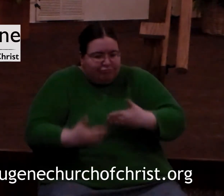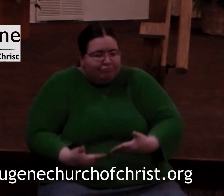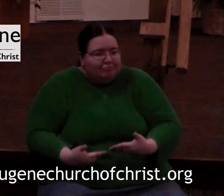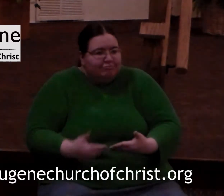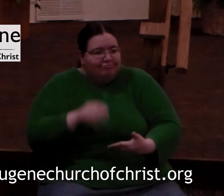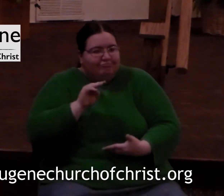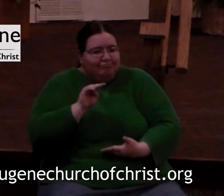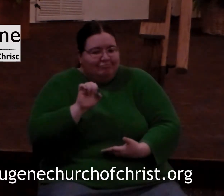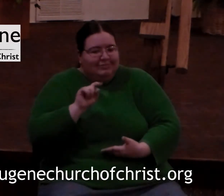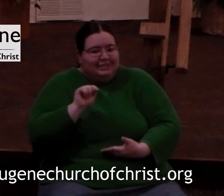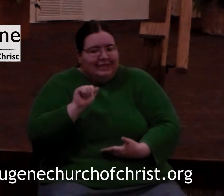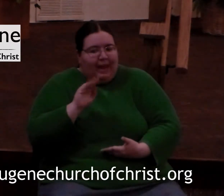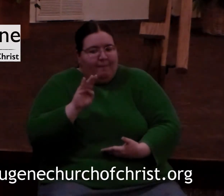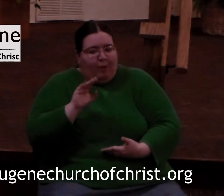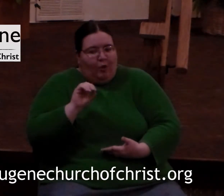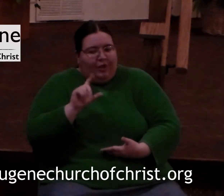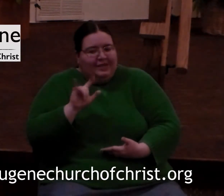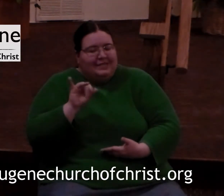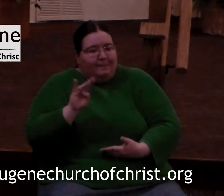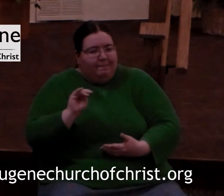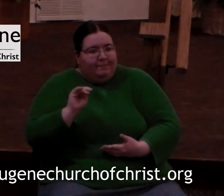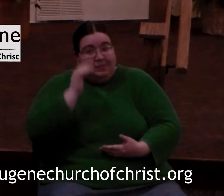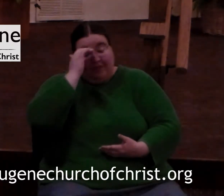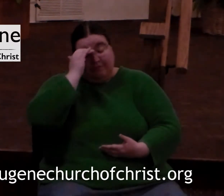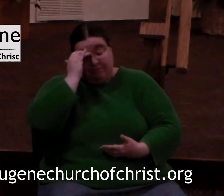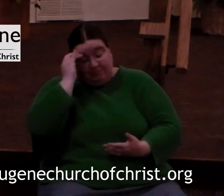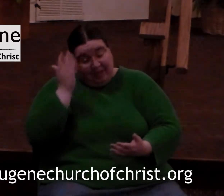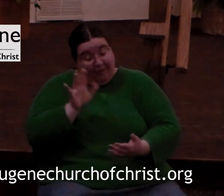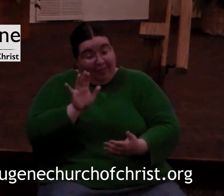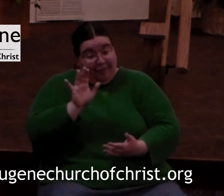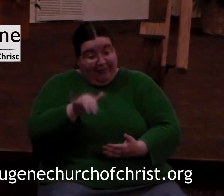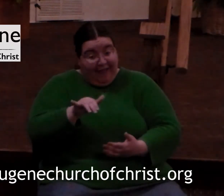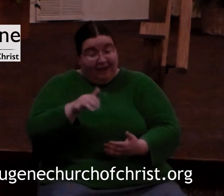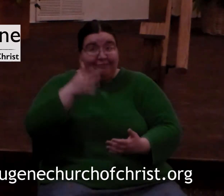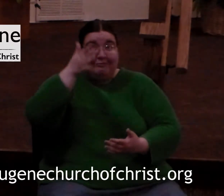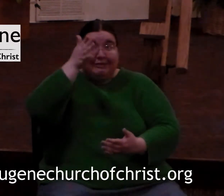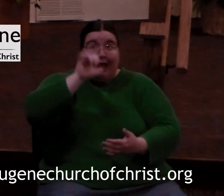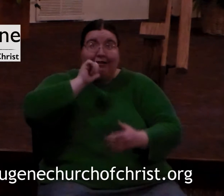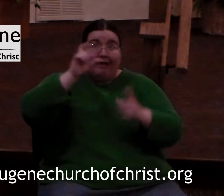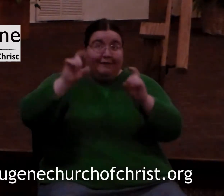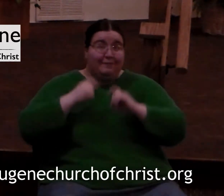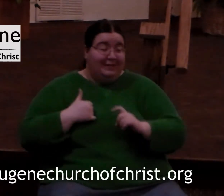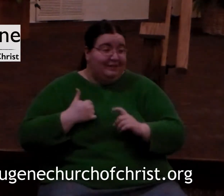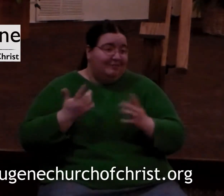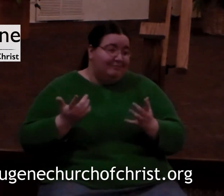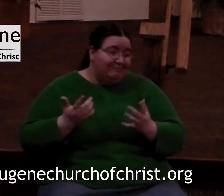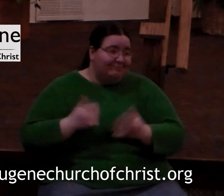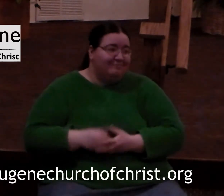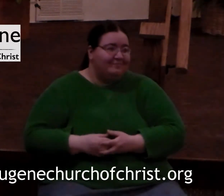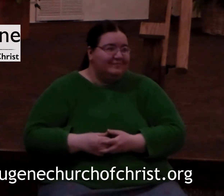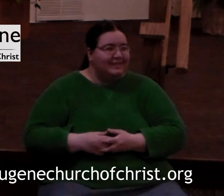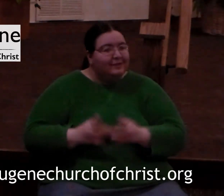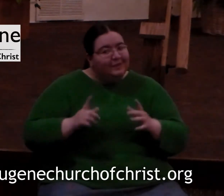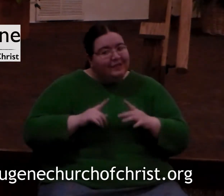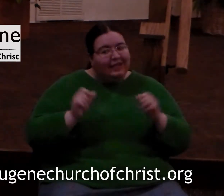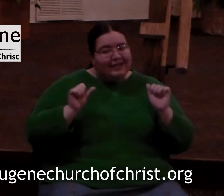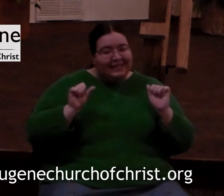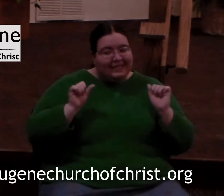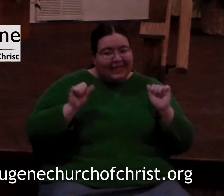me with that. Now, at the same time, can we get carried away with stuff? Can we do things to extremes? Can we do too much?